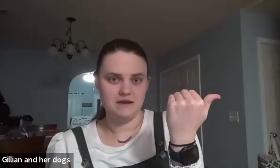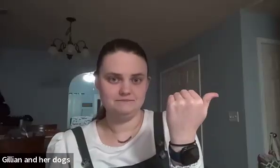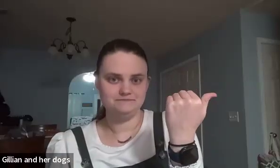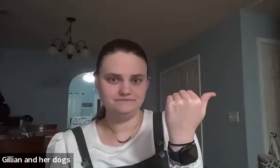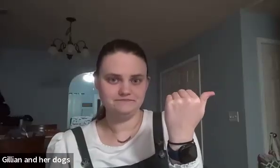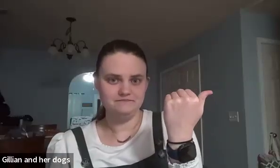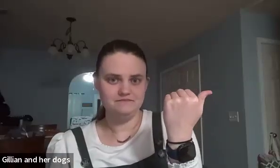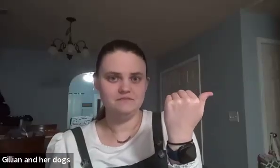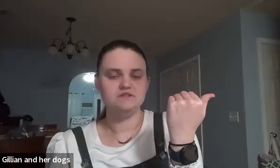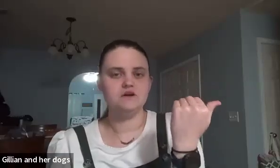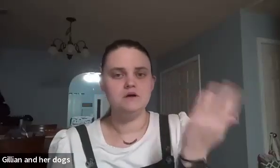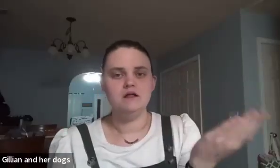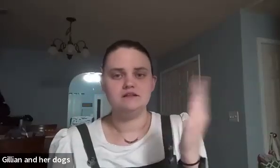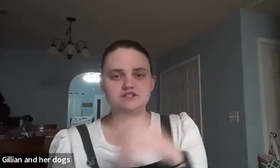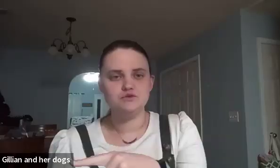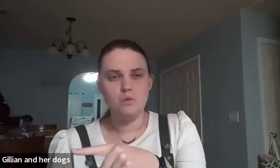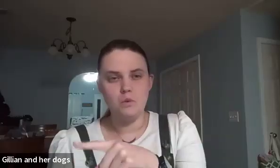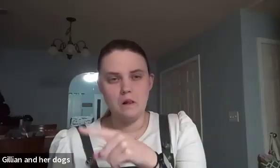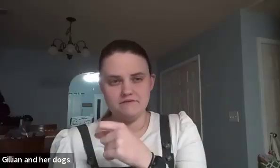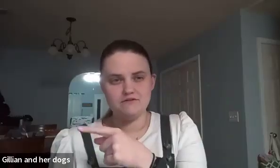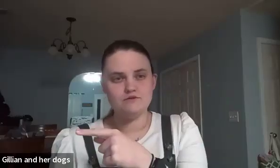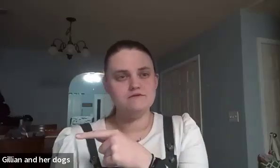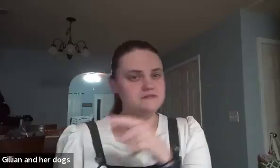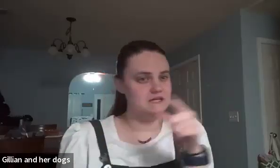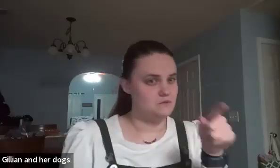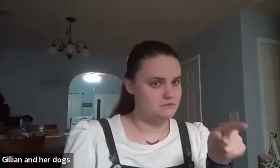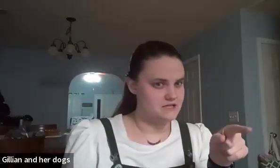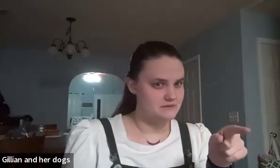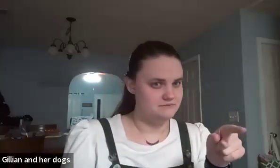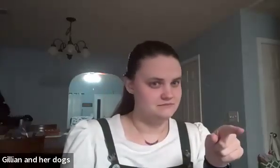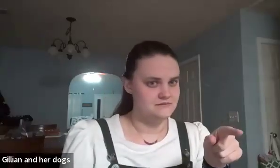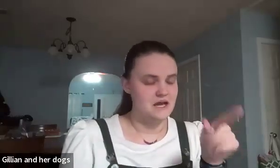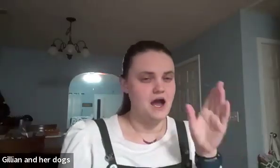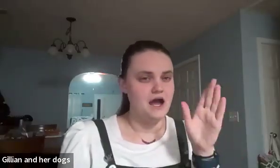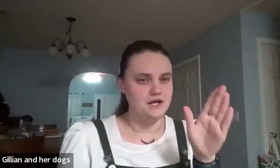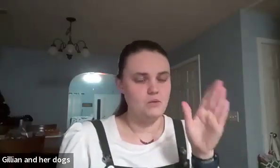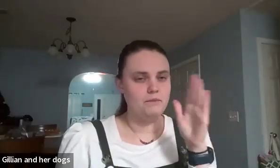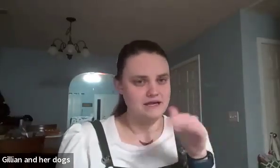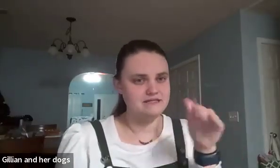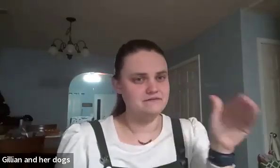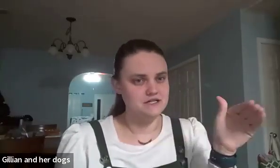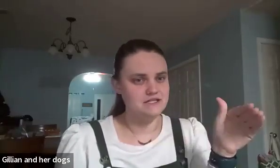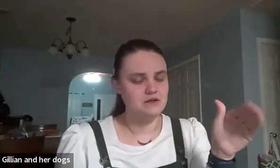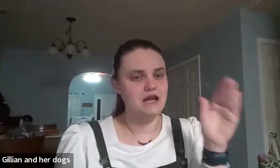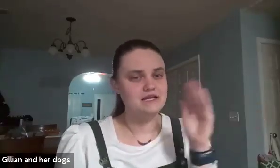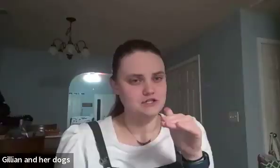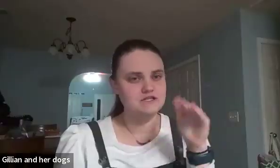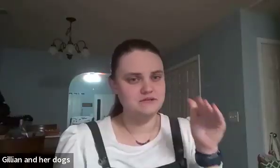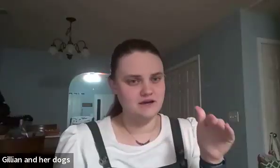Okay? So let's do 11 through 15 one more time. I know we're pacing it very slowly. I do this